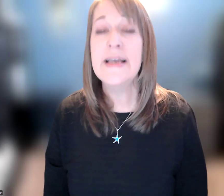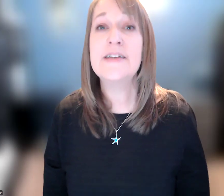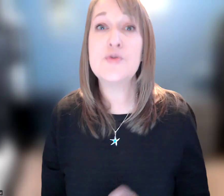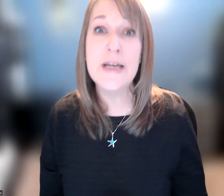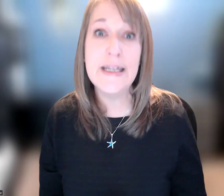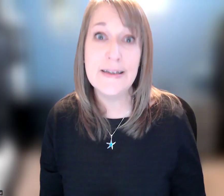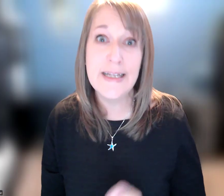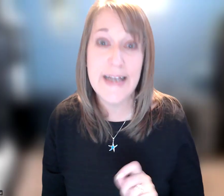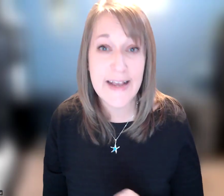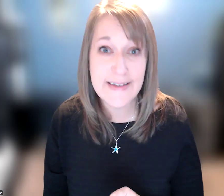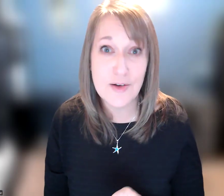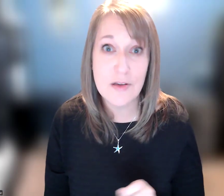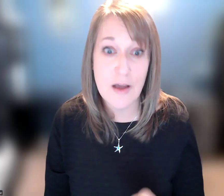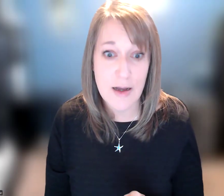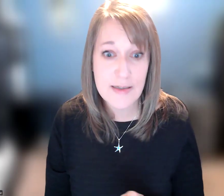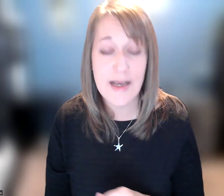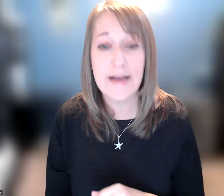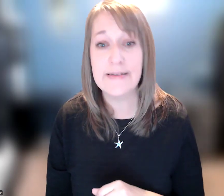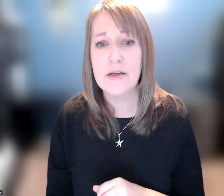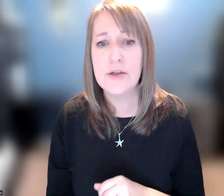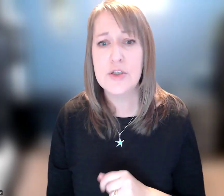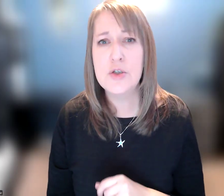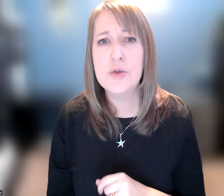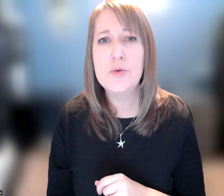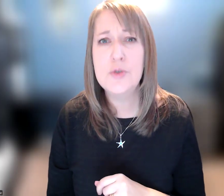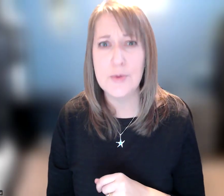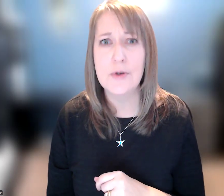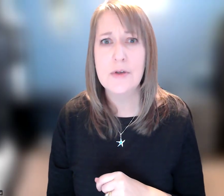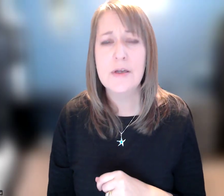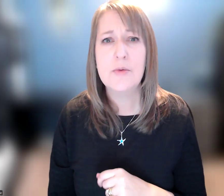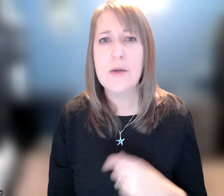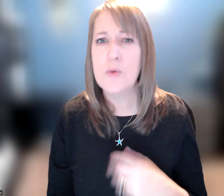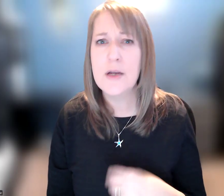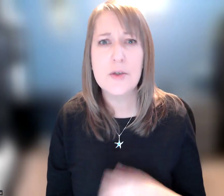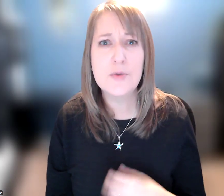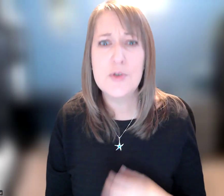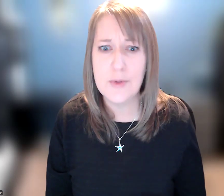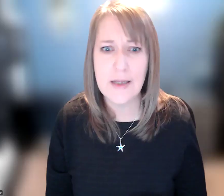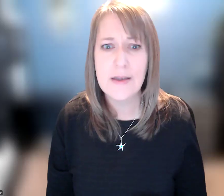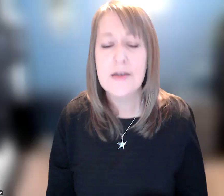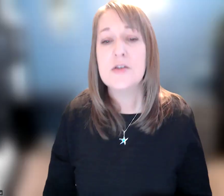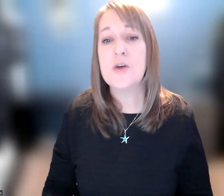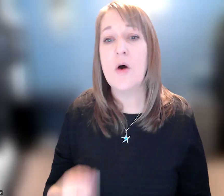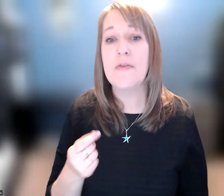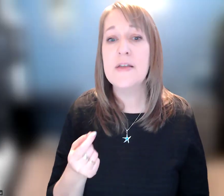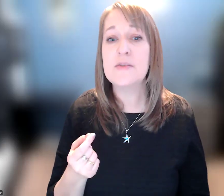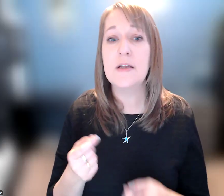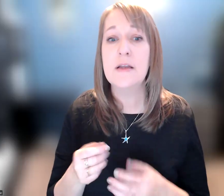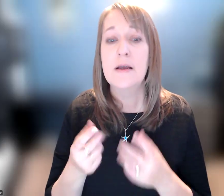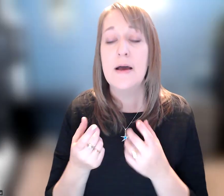it's written in ASL gloss as do, meaning what are you doing? So on this one,